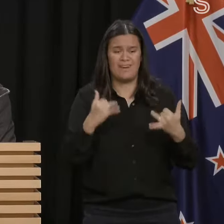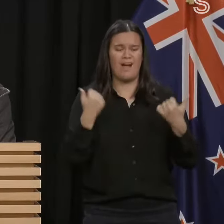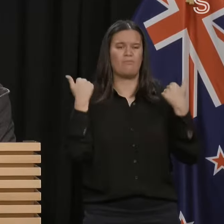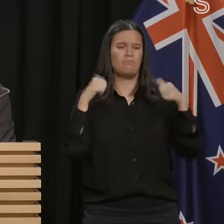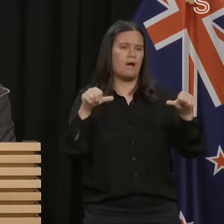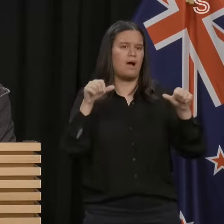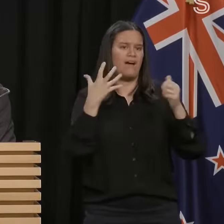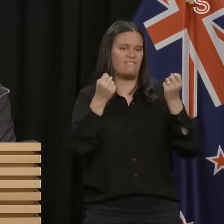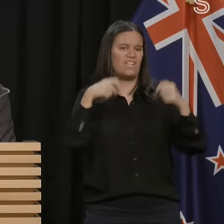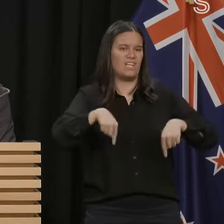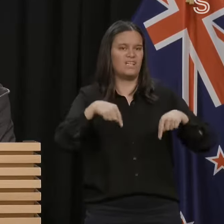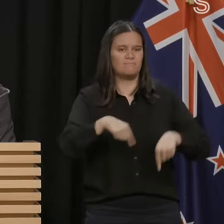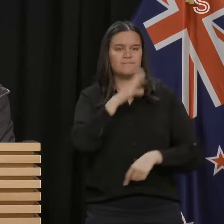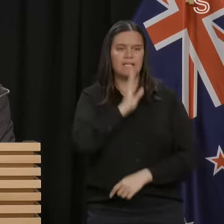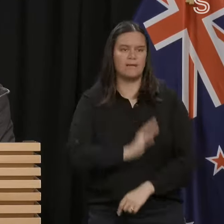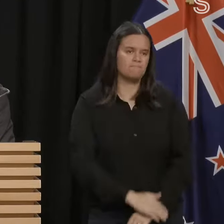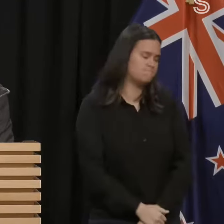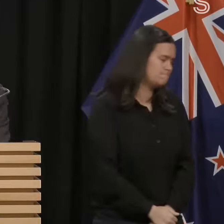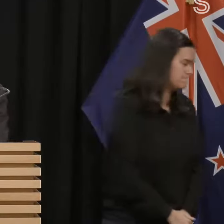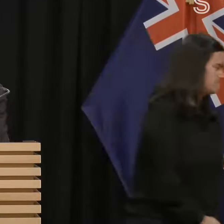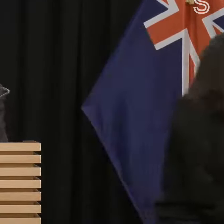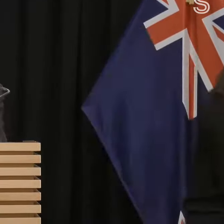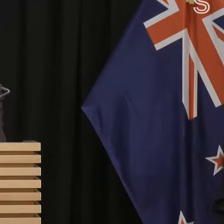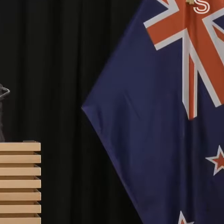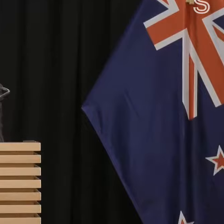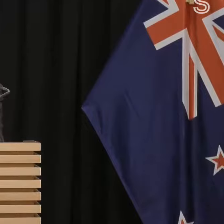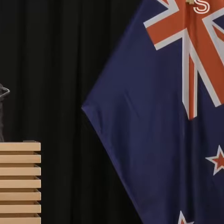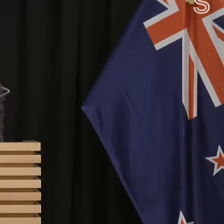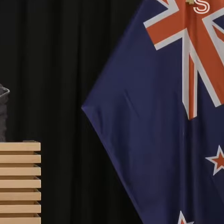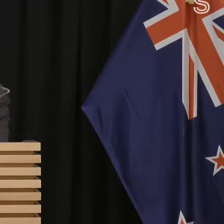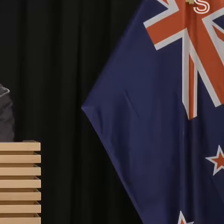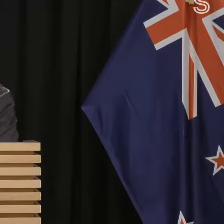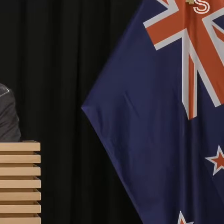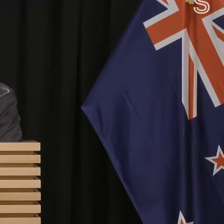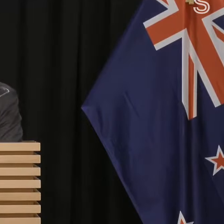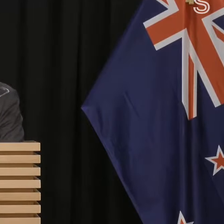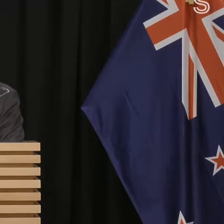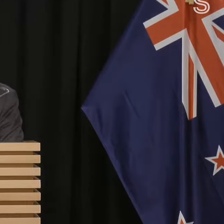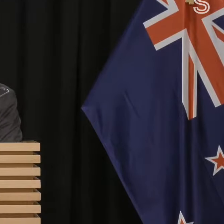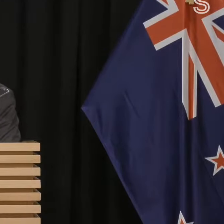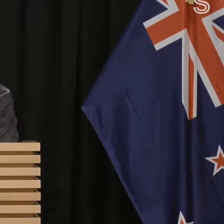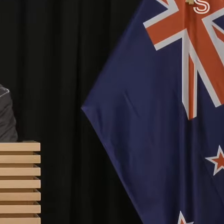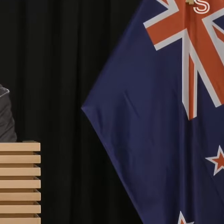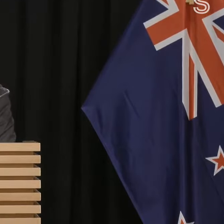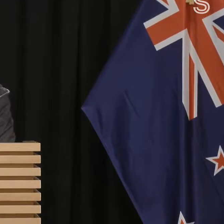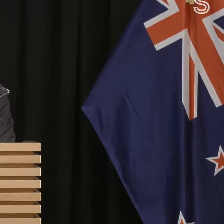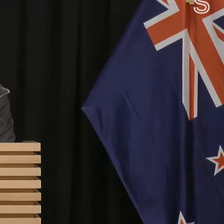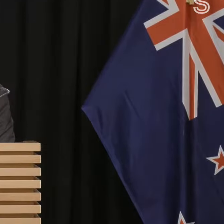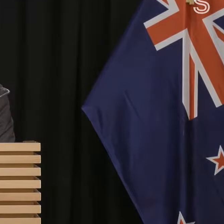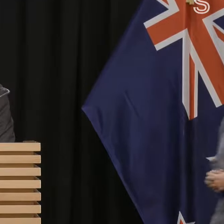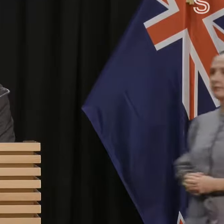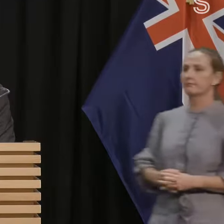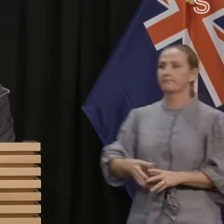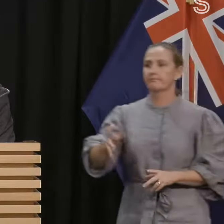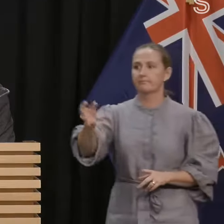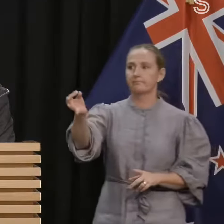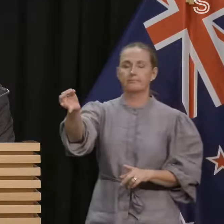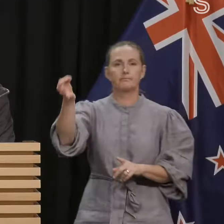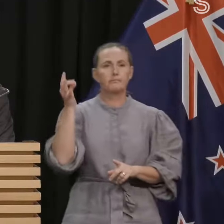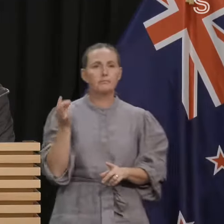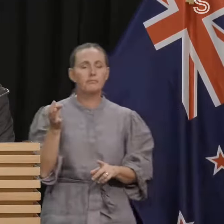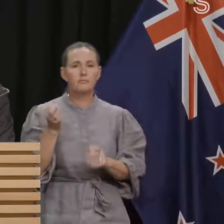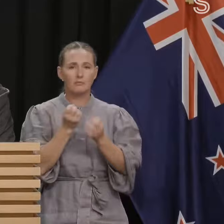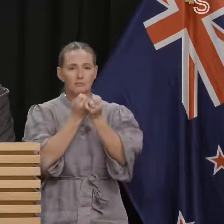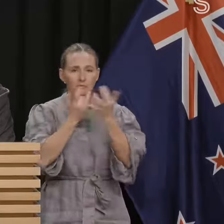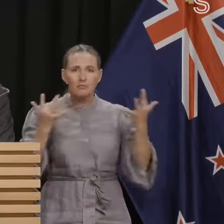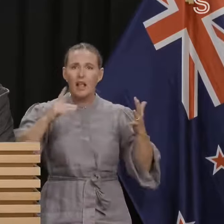that we have in the last 18 months. Can I just back on? Sorry, you go. Yeah. What do you make of reports of thousands of Wellingtonians turning up to